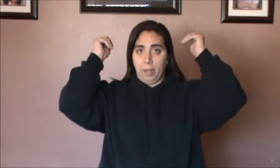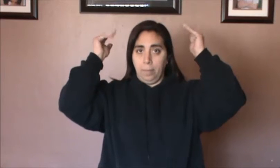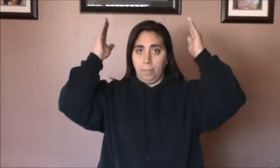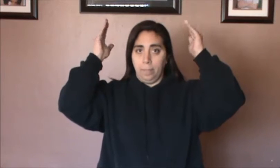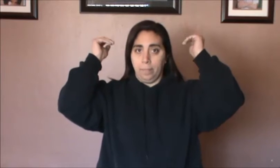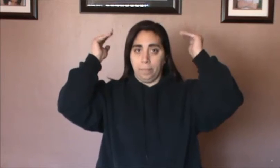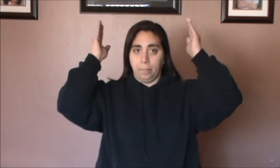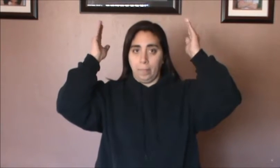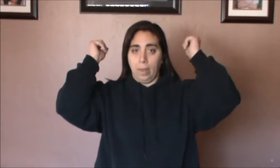hoping.